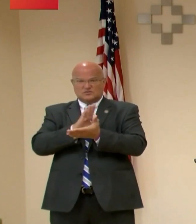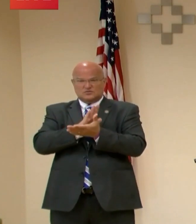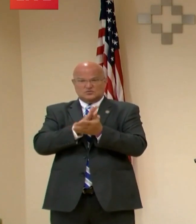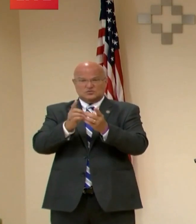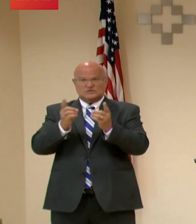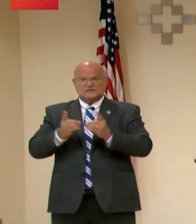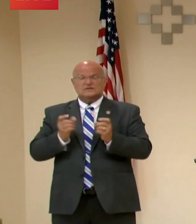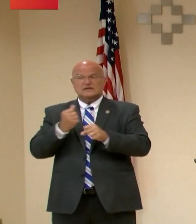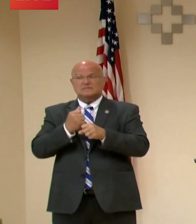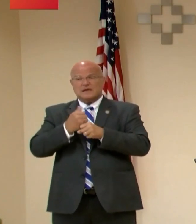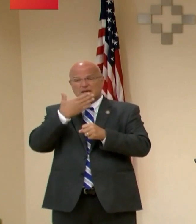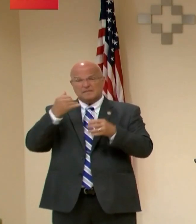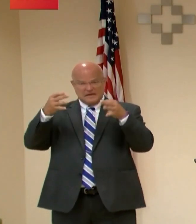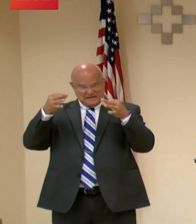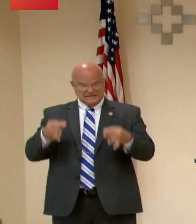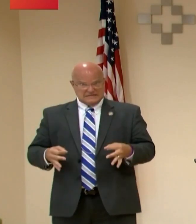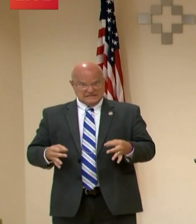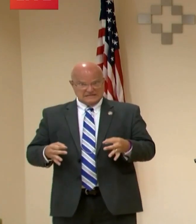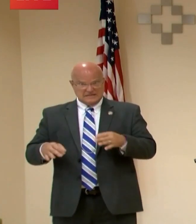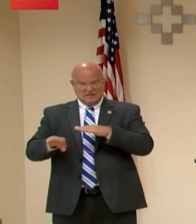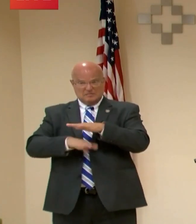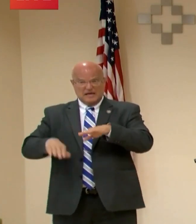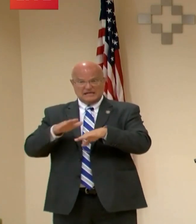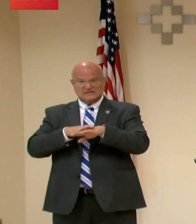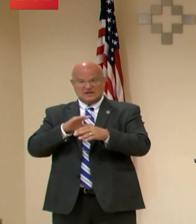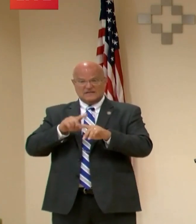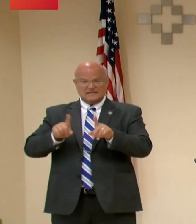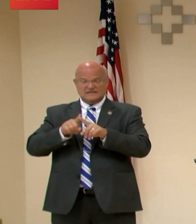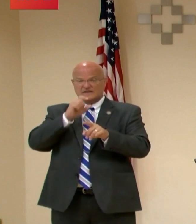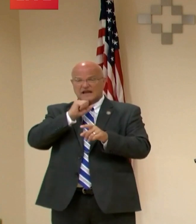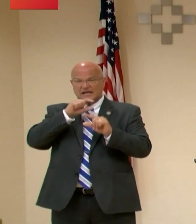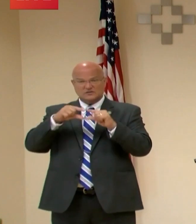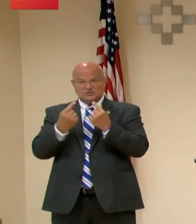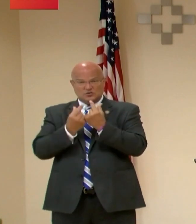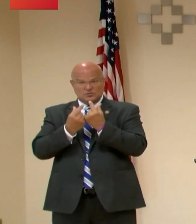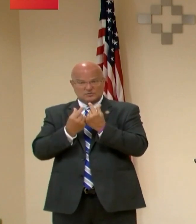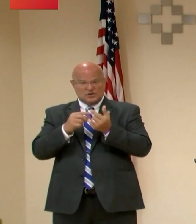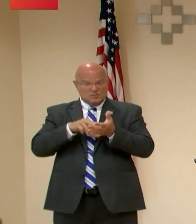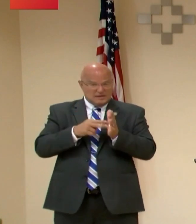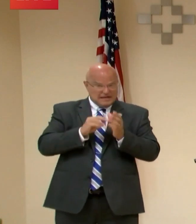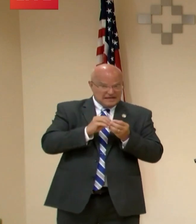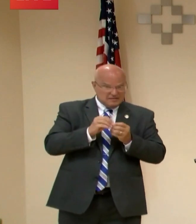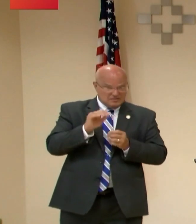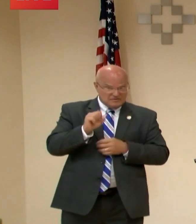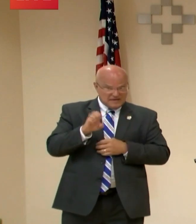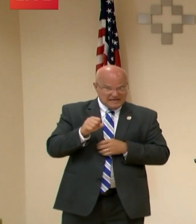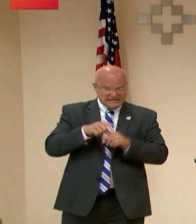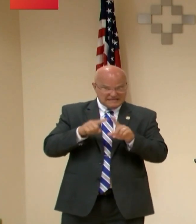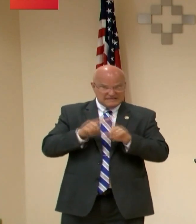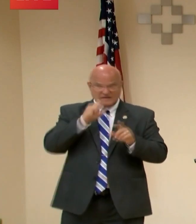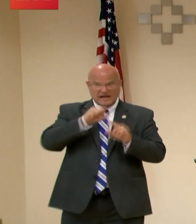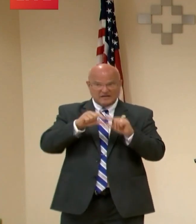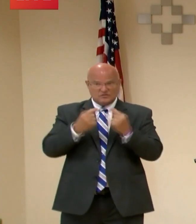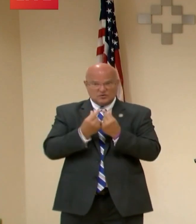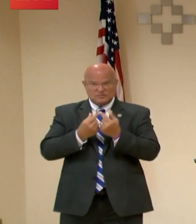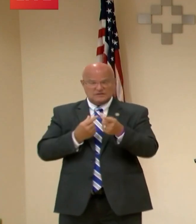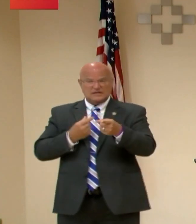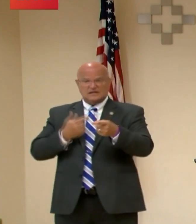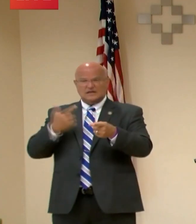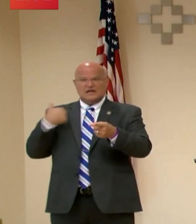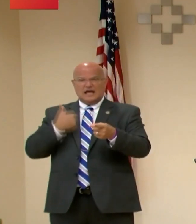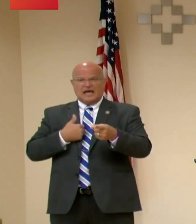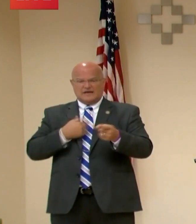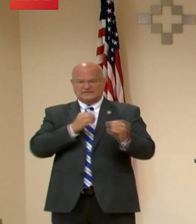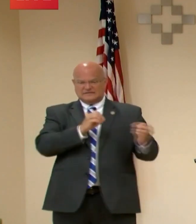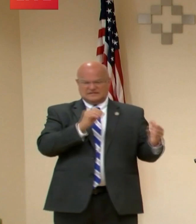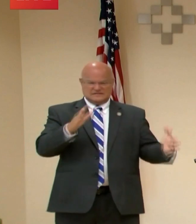school districts can make better decisions based on those different age groups? You mean like the number of cases in a different age group? Yes, we just